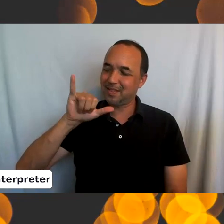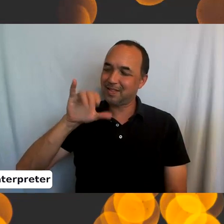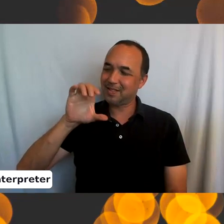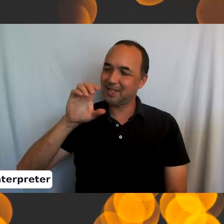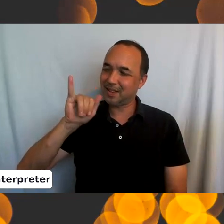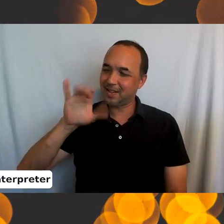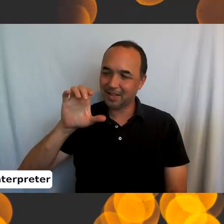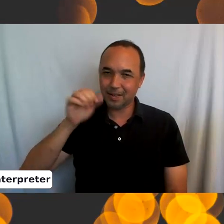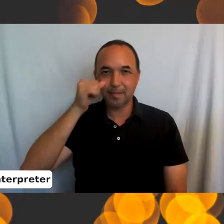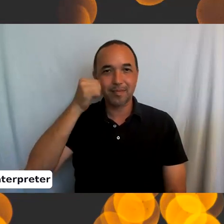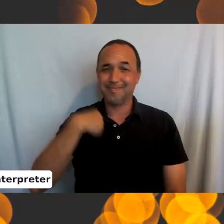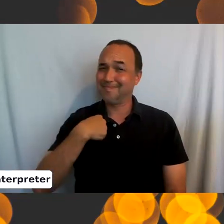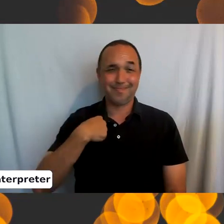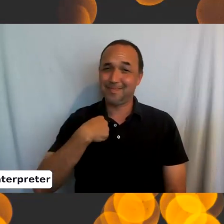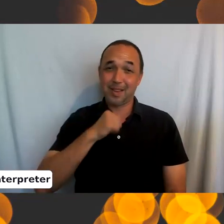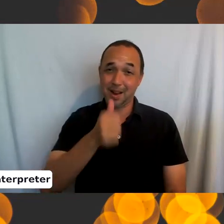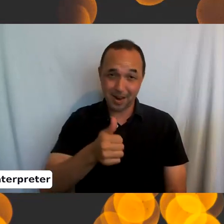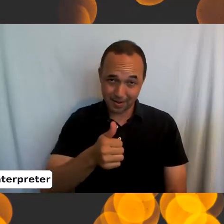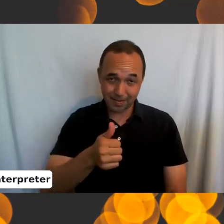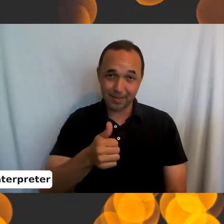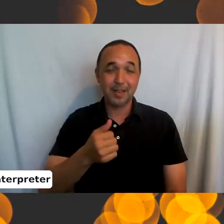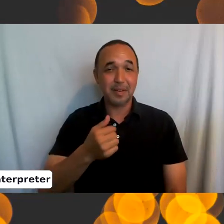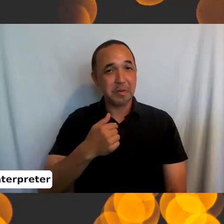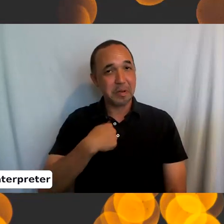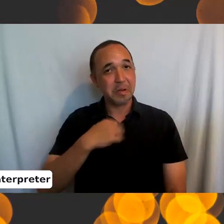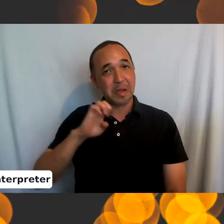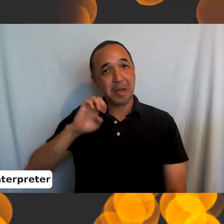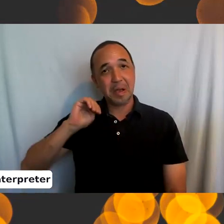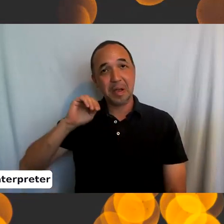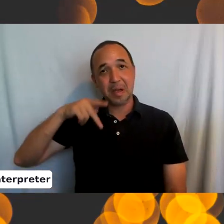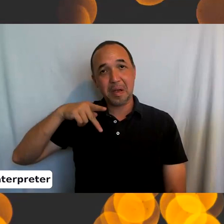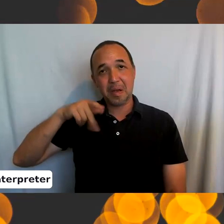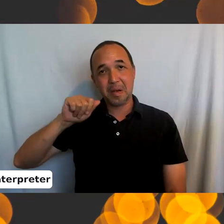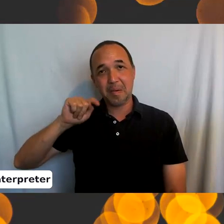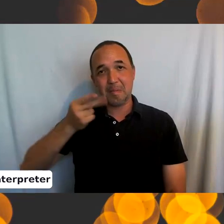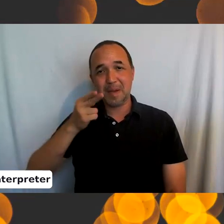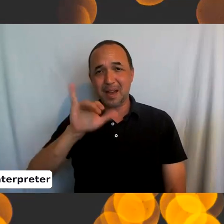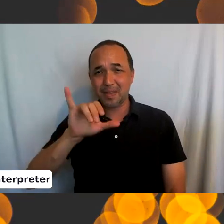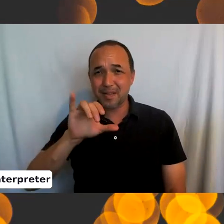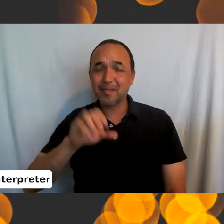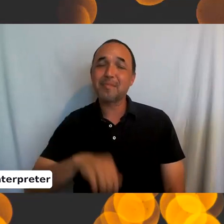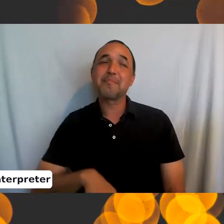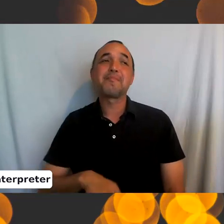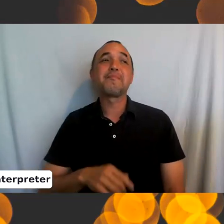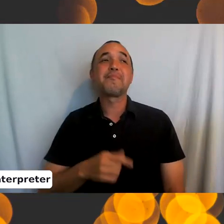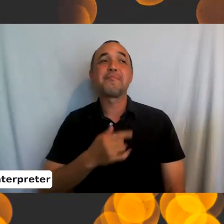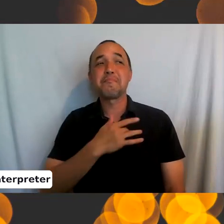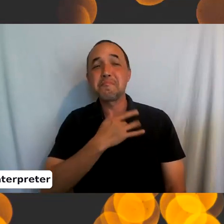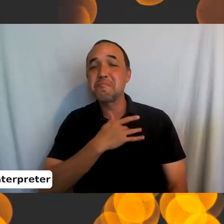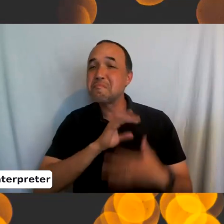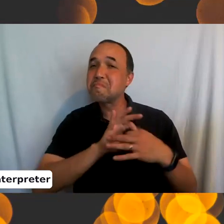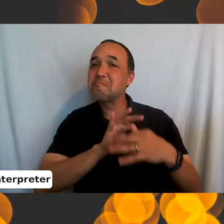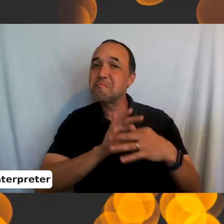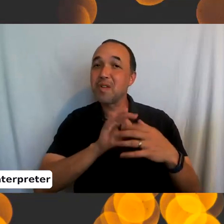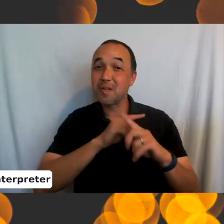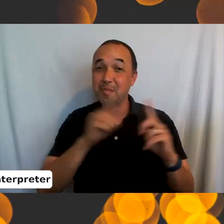pretty empathic person or an empathetic person. Like I think I can kind of pick up on vibes pretty well, but I don't necessarily think